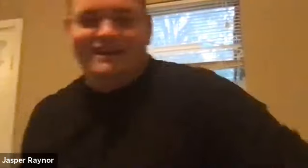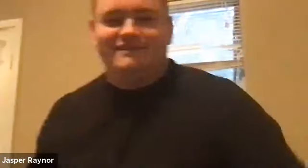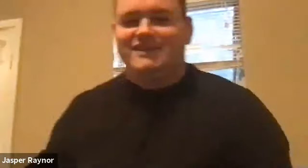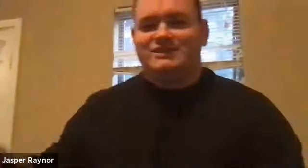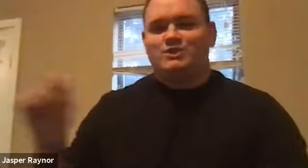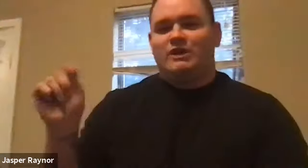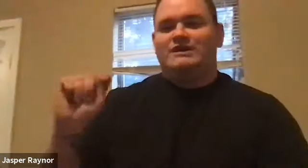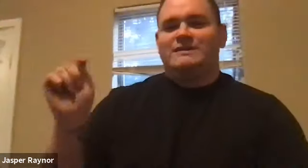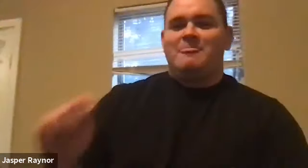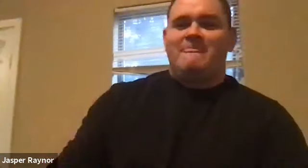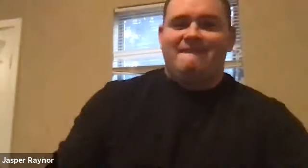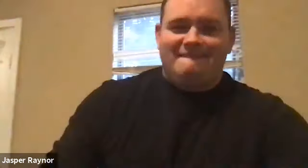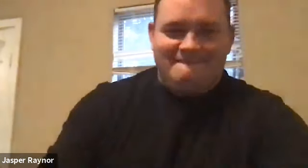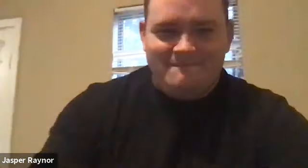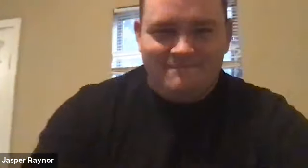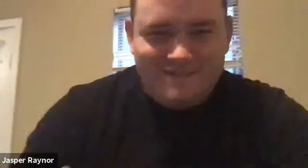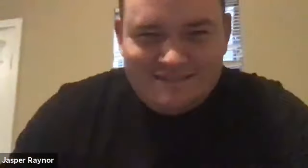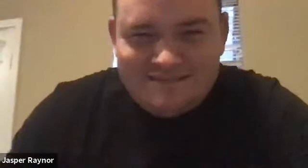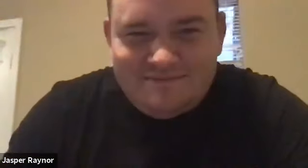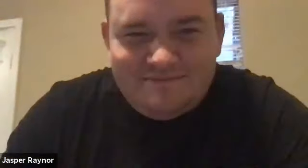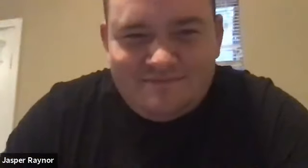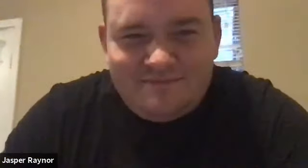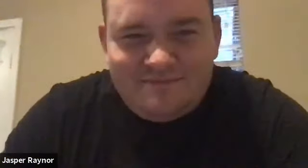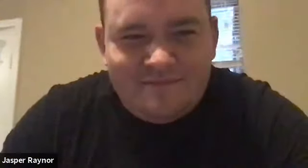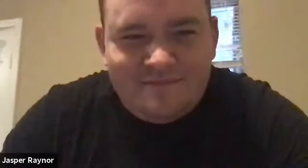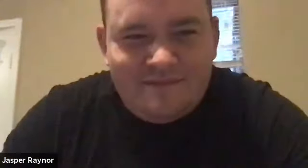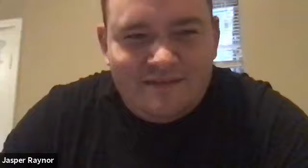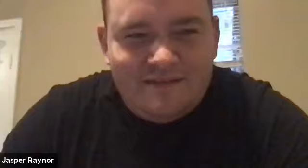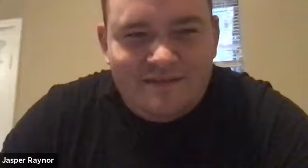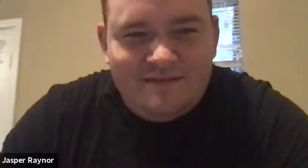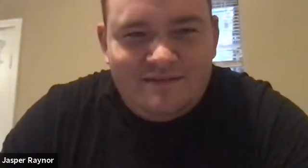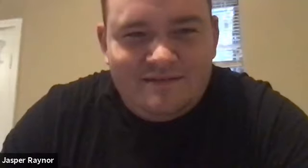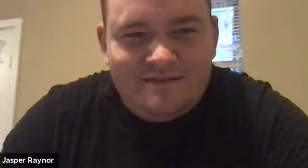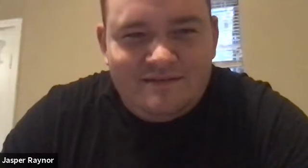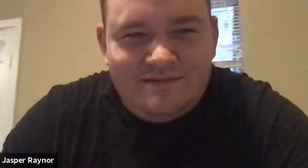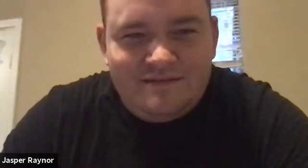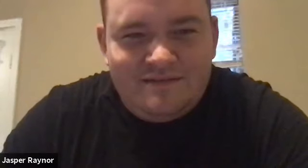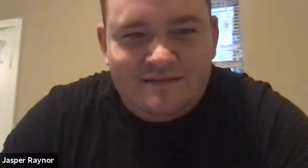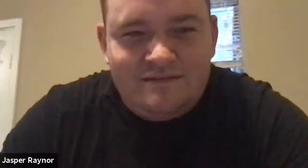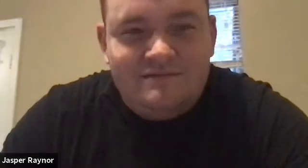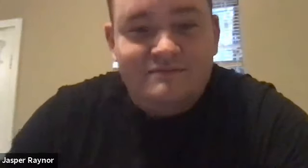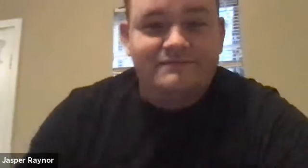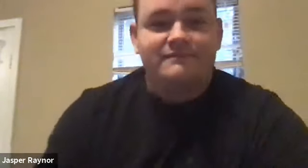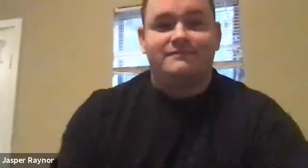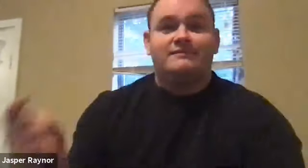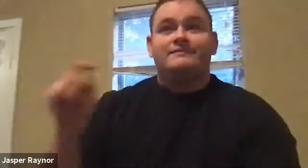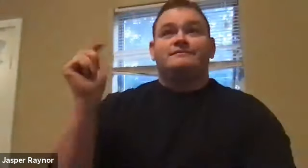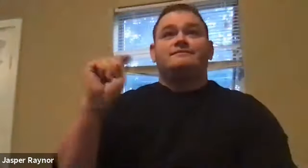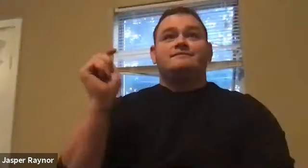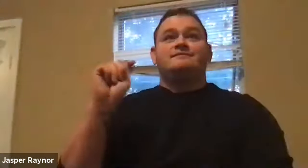So if you were in class, how would you ask, can I go to the bathroom? Like we always had to ask, like, may I be excused? I